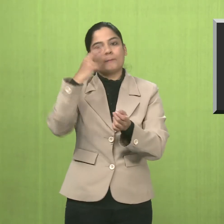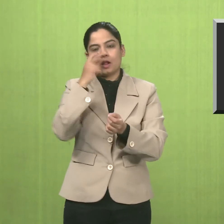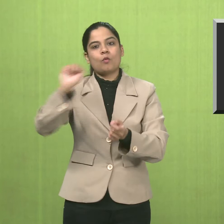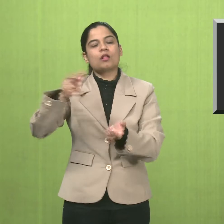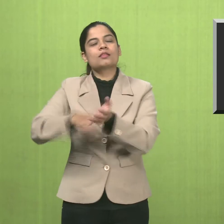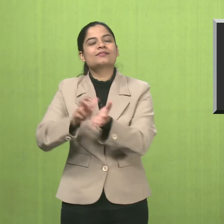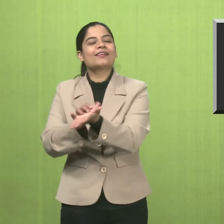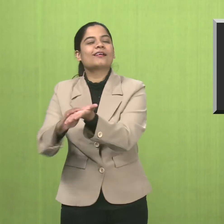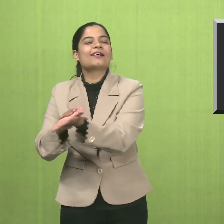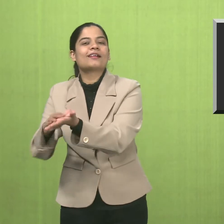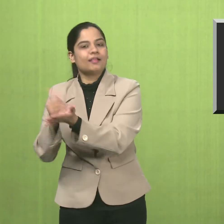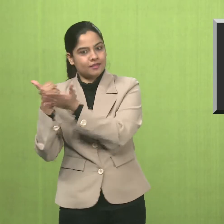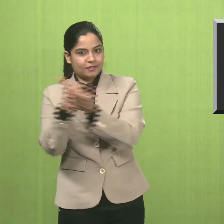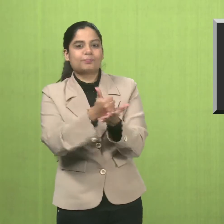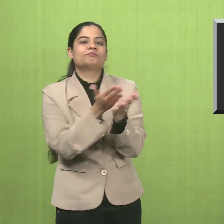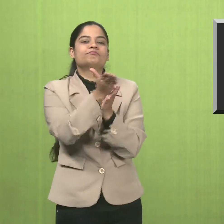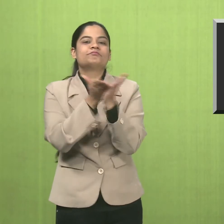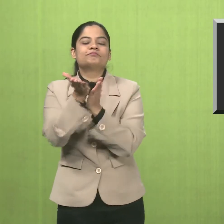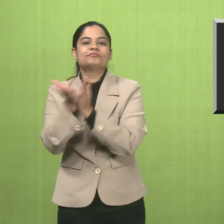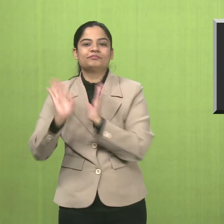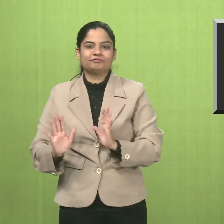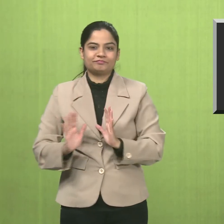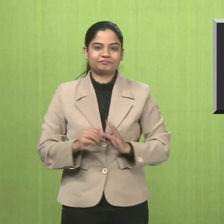can learn from their own way.